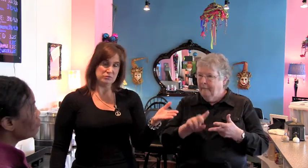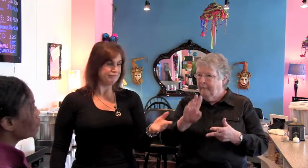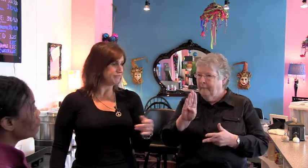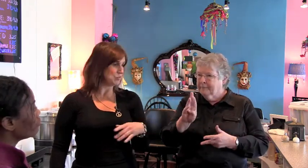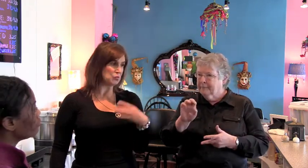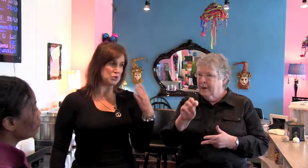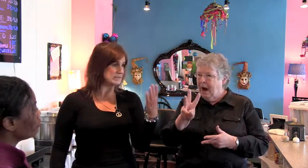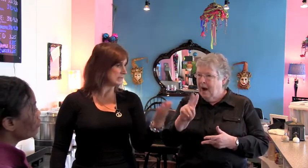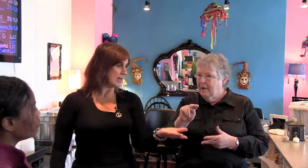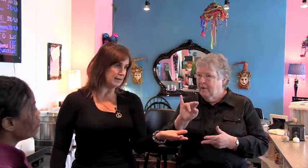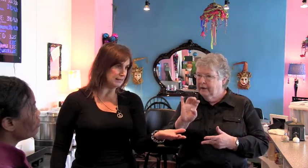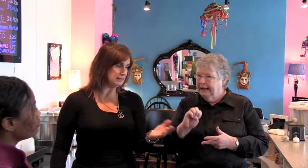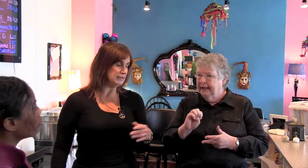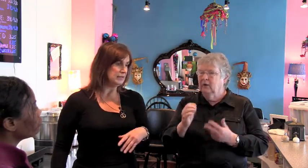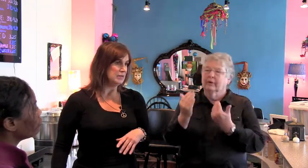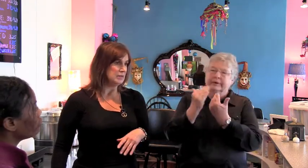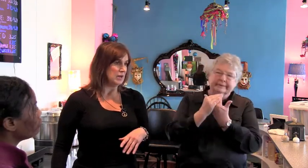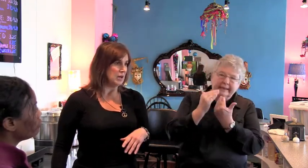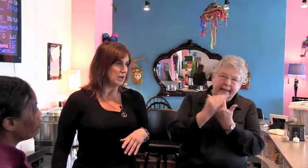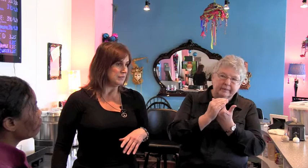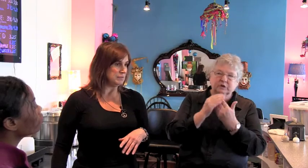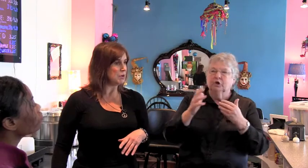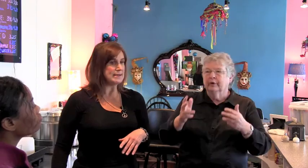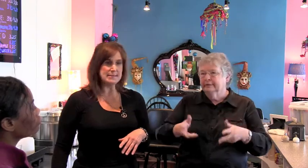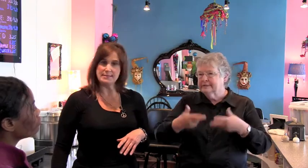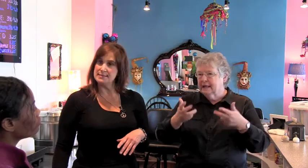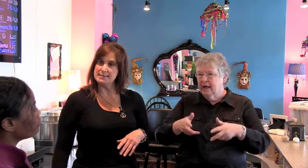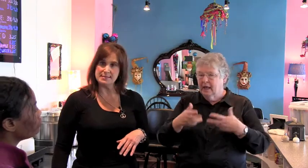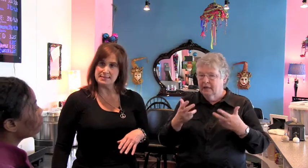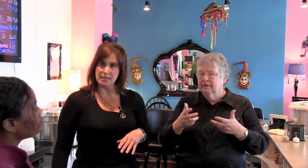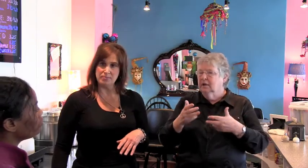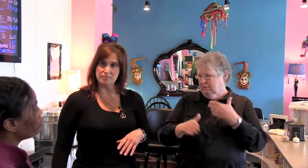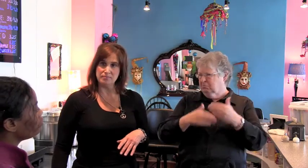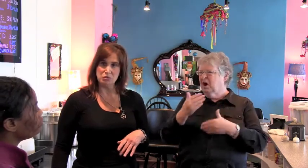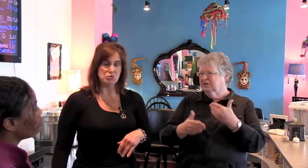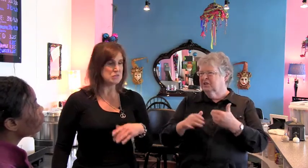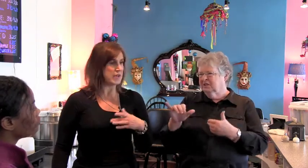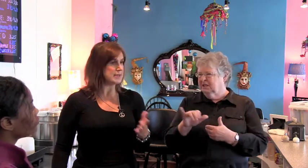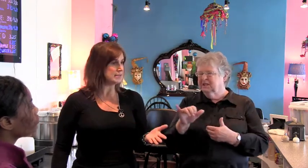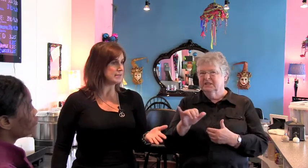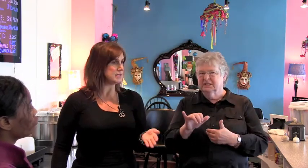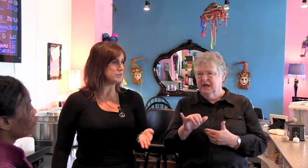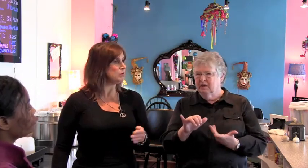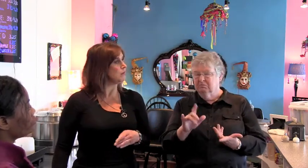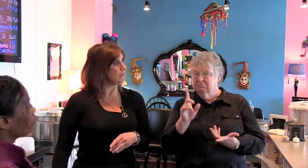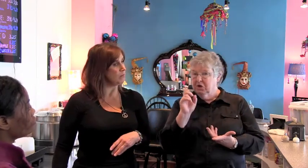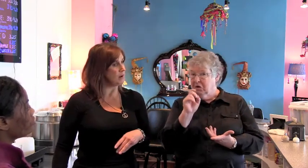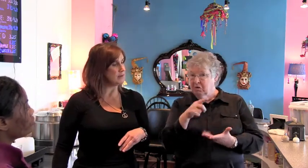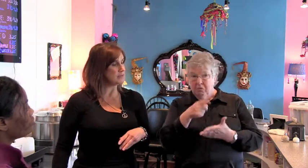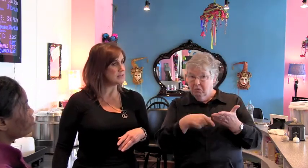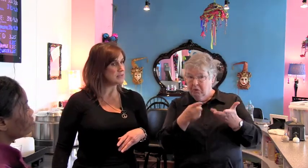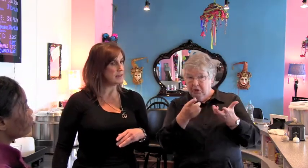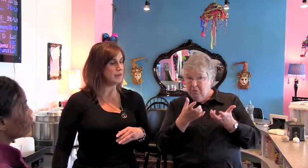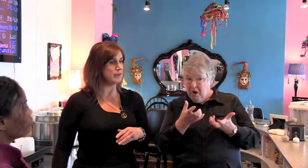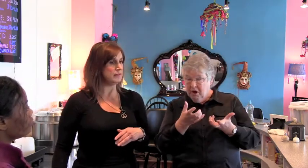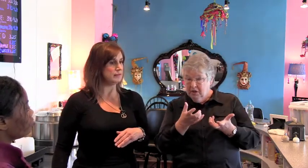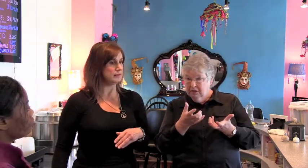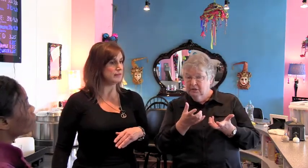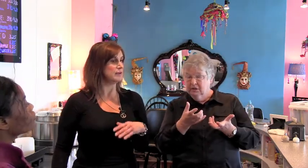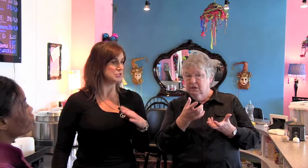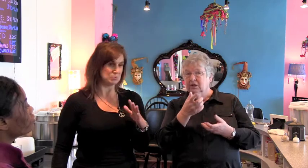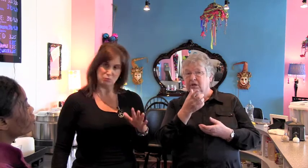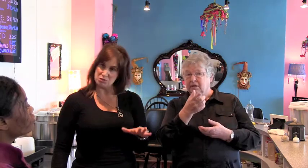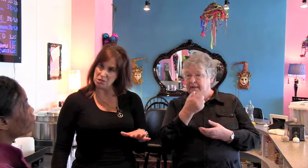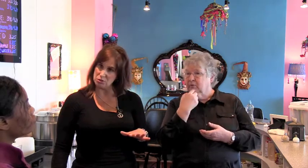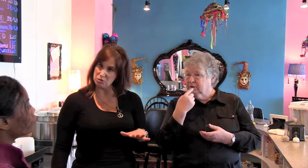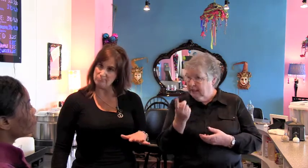sandwich, or a salad, the process is the same. You just ask the customer what they want, and